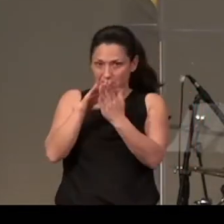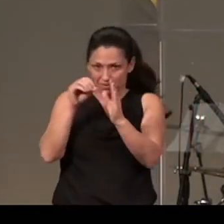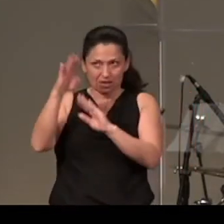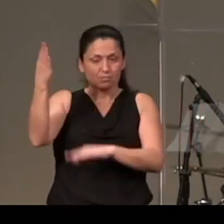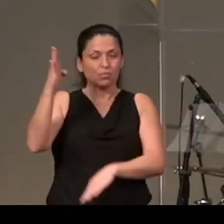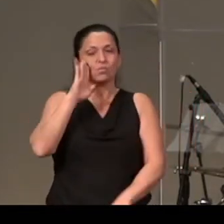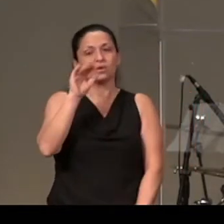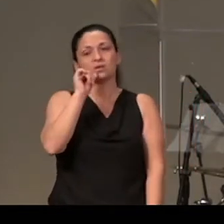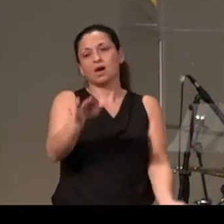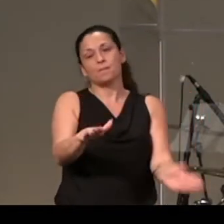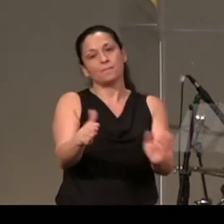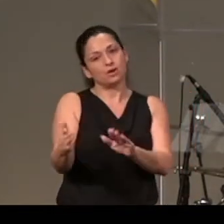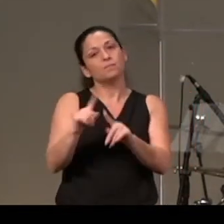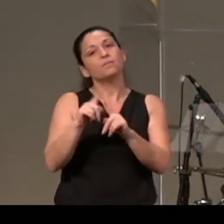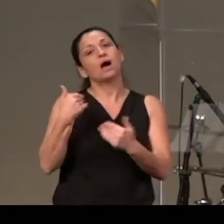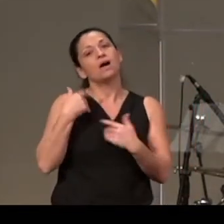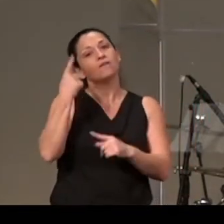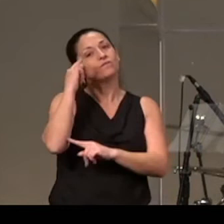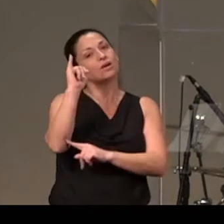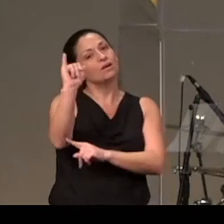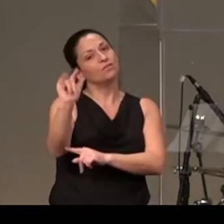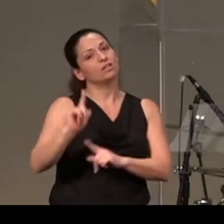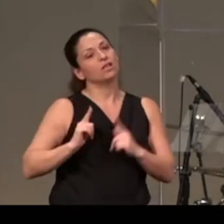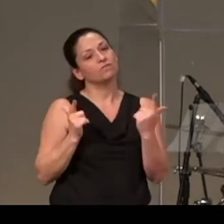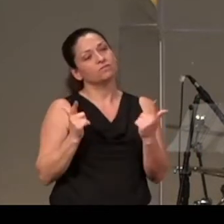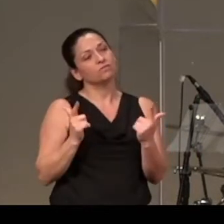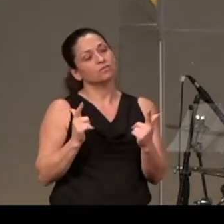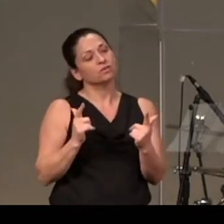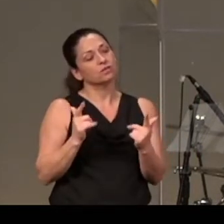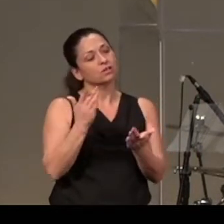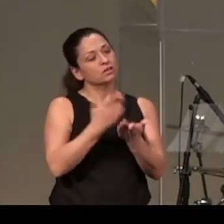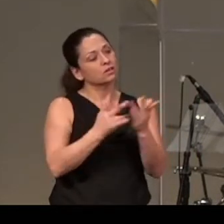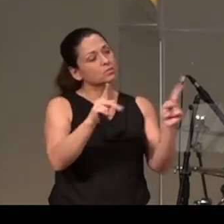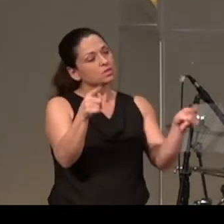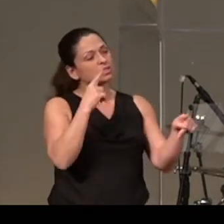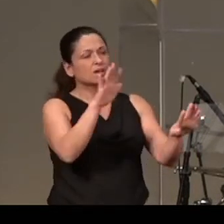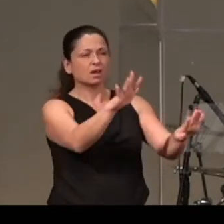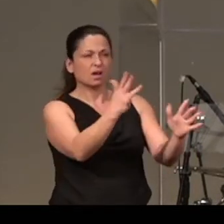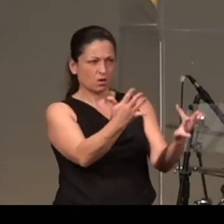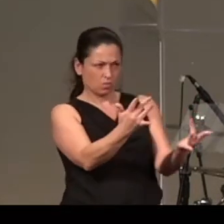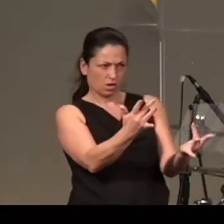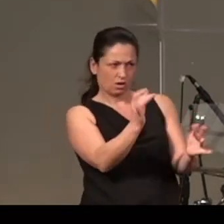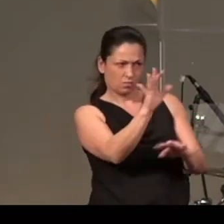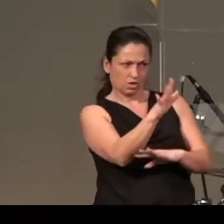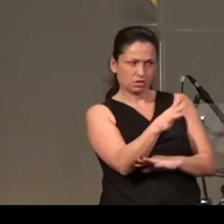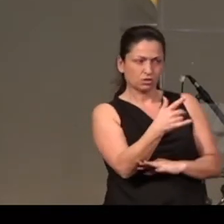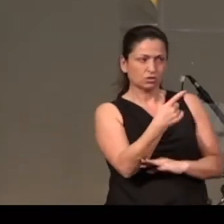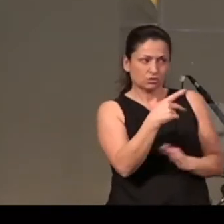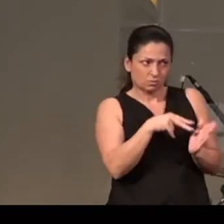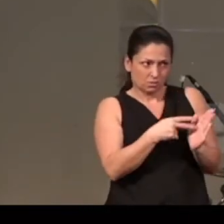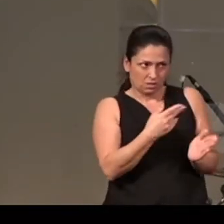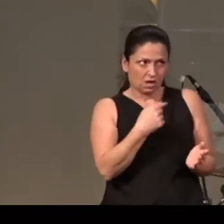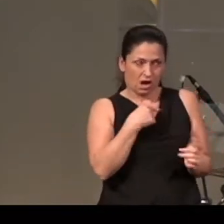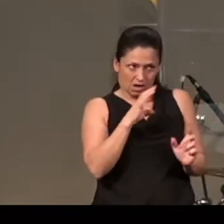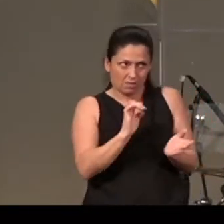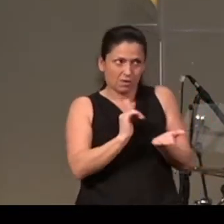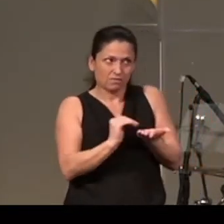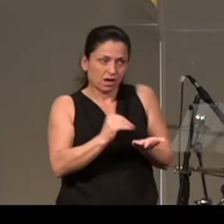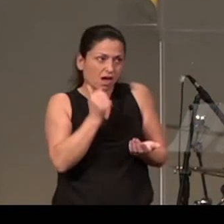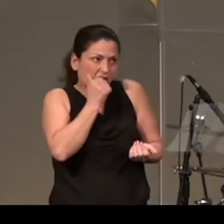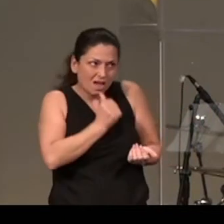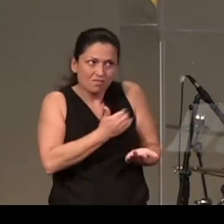life. Wait a minute, Smiley. You say there's a way to be forgiven of everything I've done wrong?